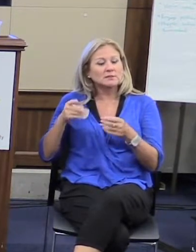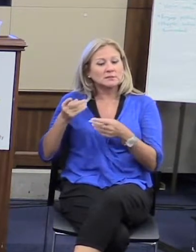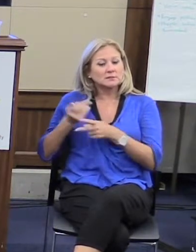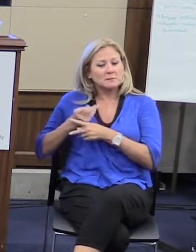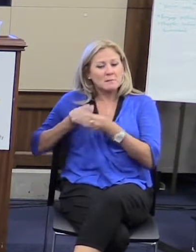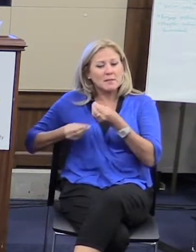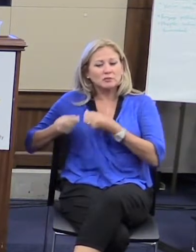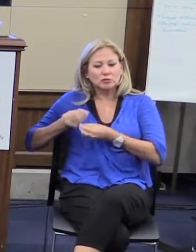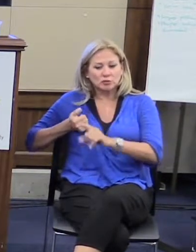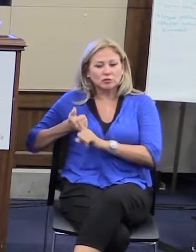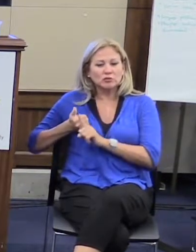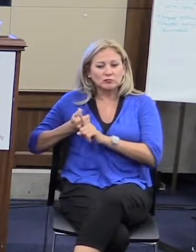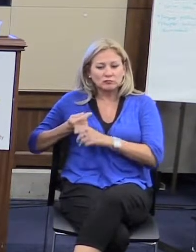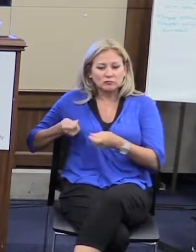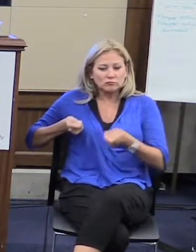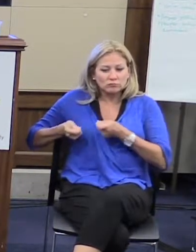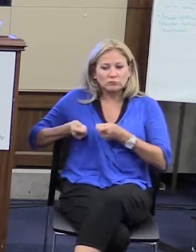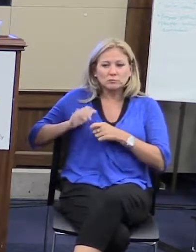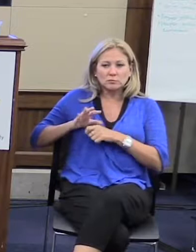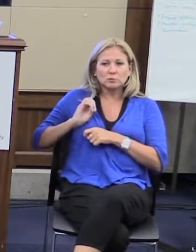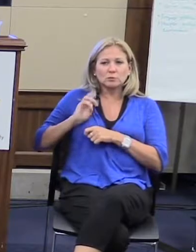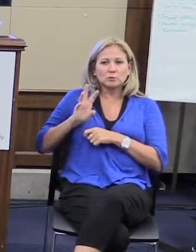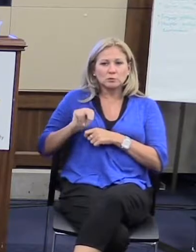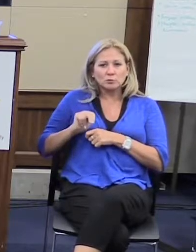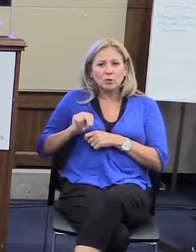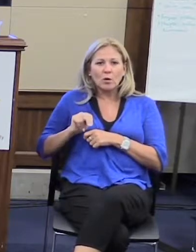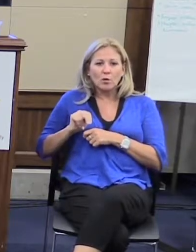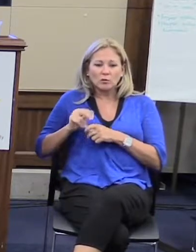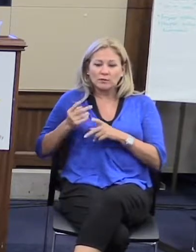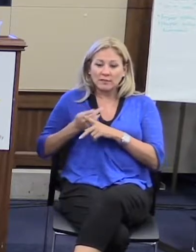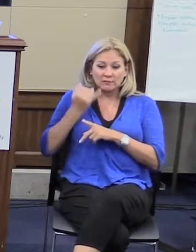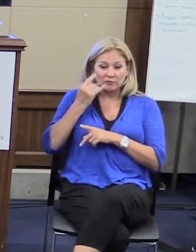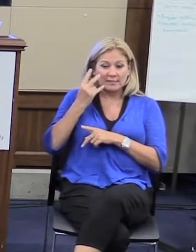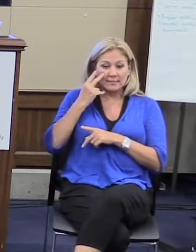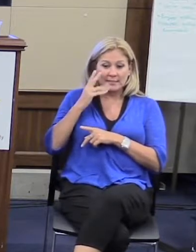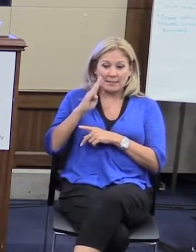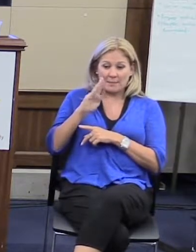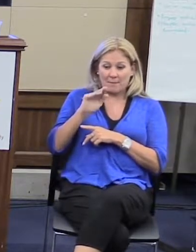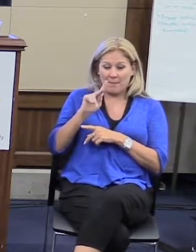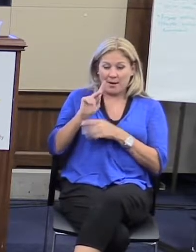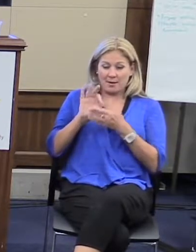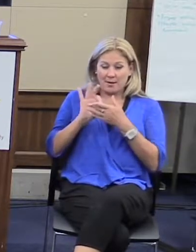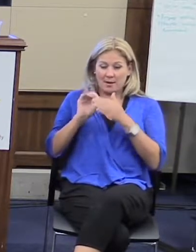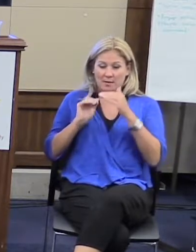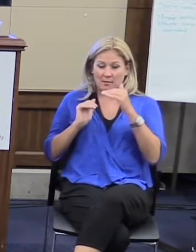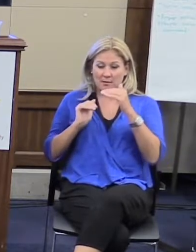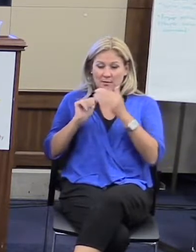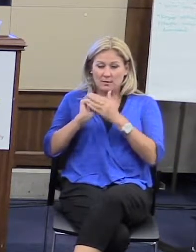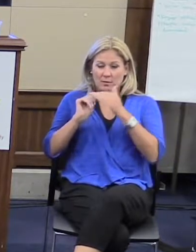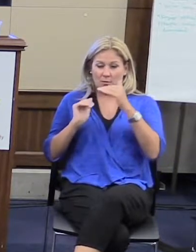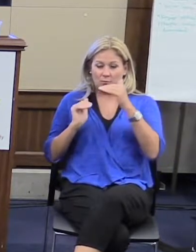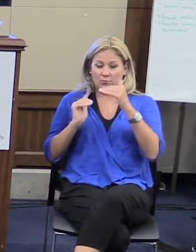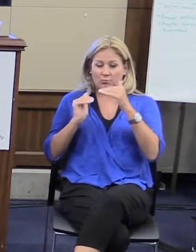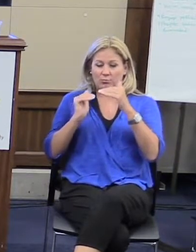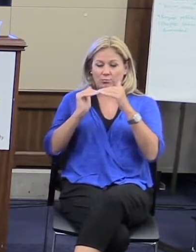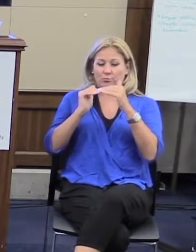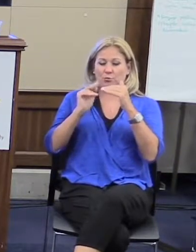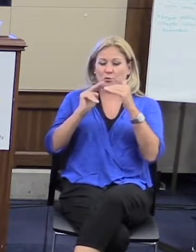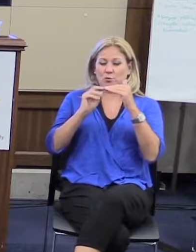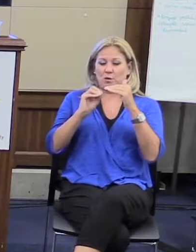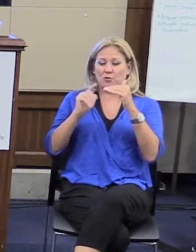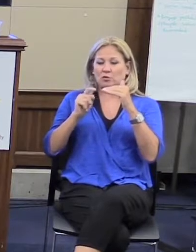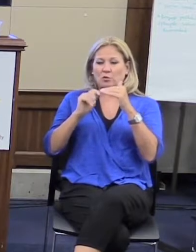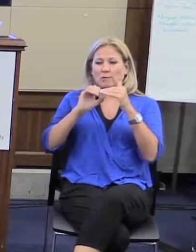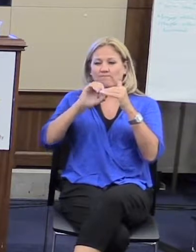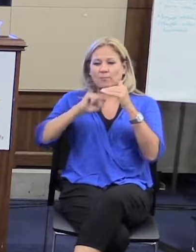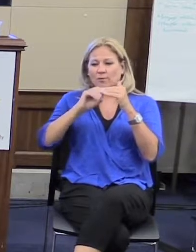She regulates it by the simple deal. If she sees her bank account sort of approach $2,000, she takes it out of the bank account, puts